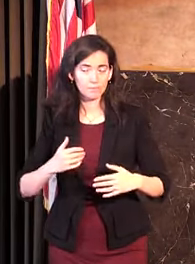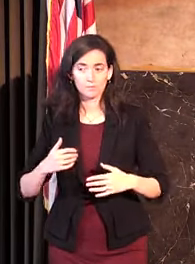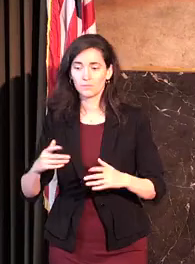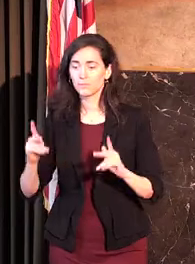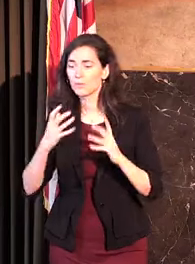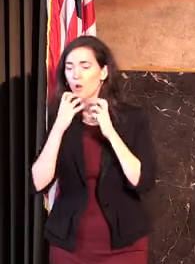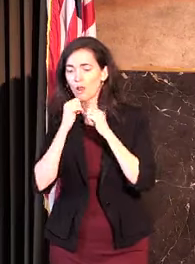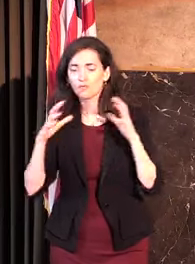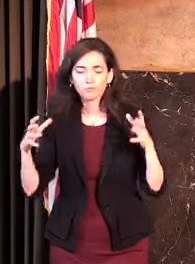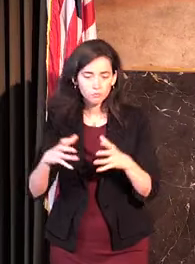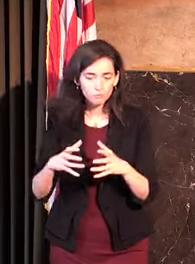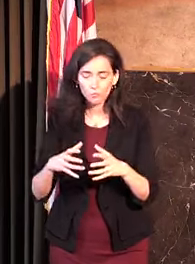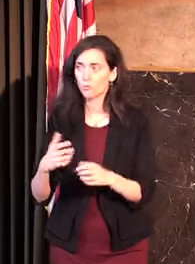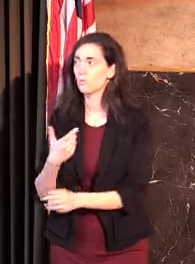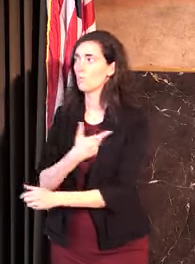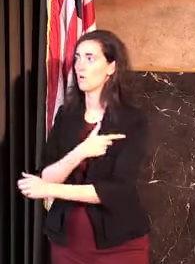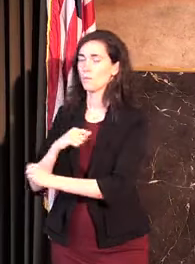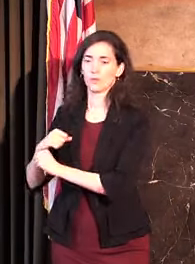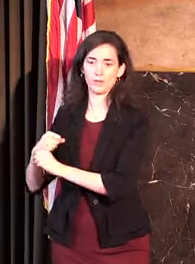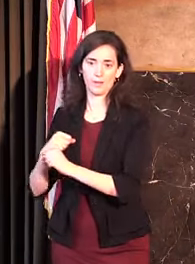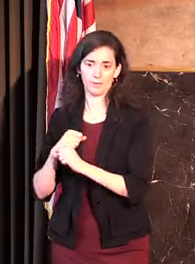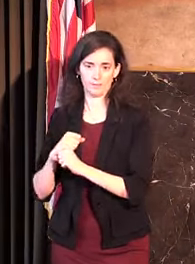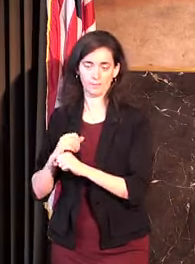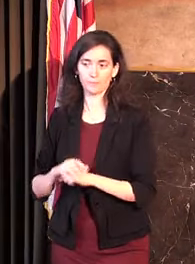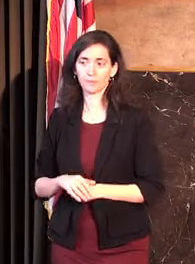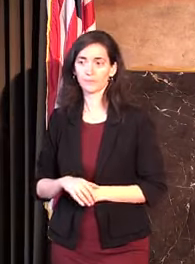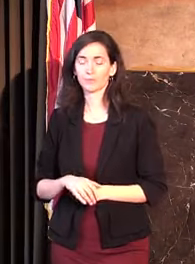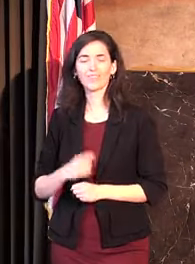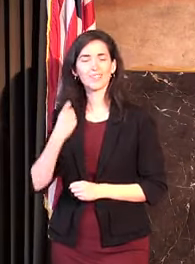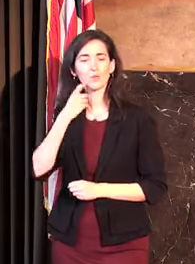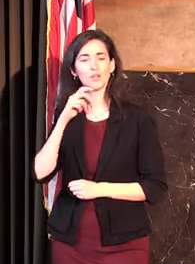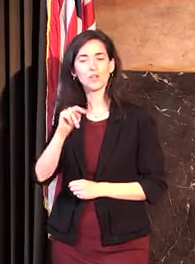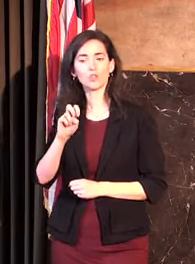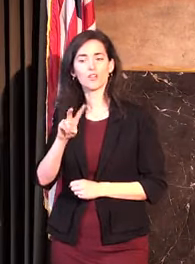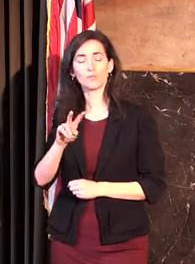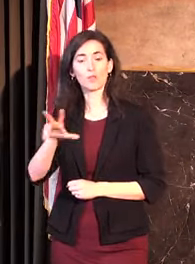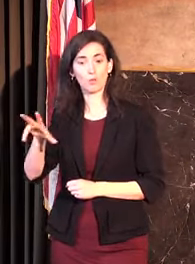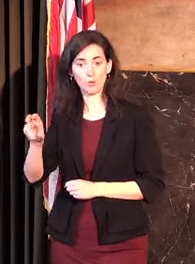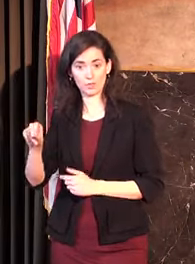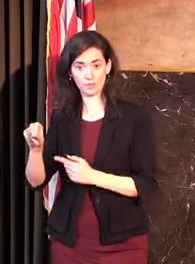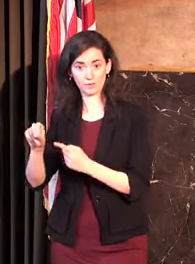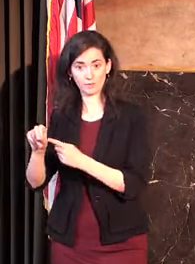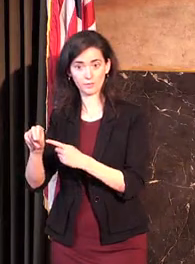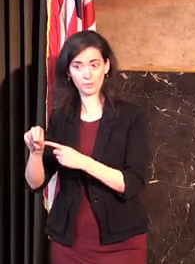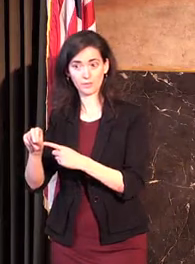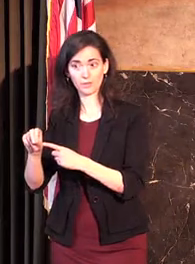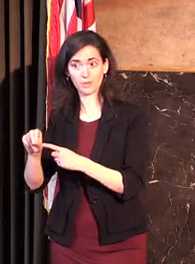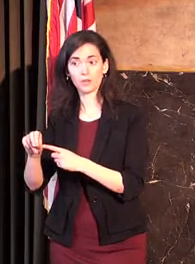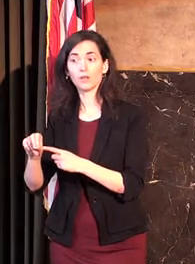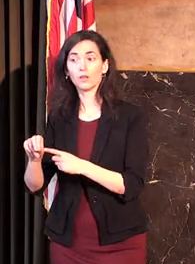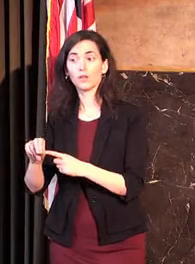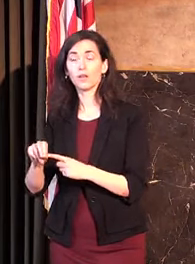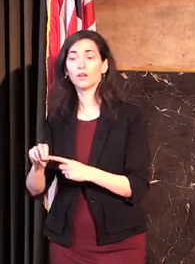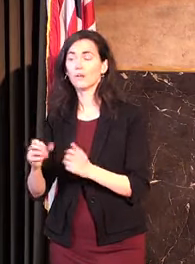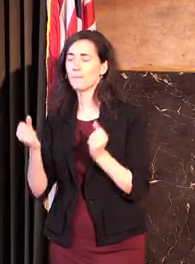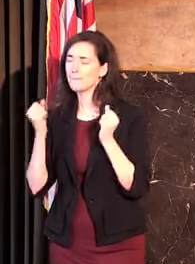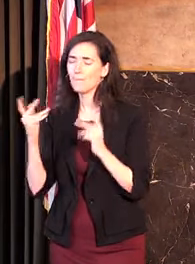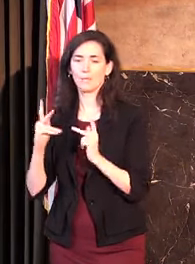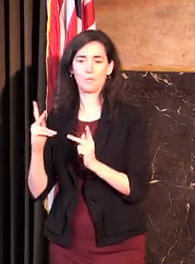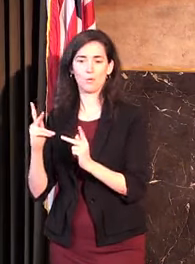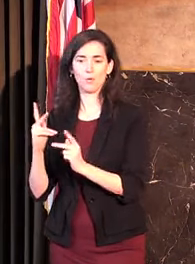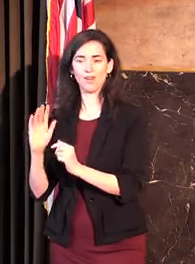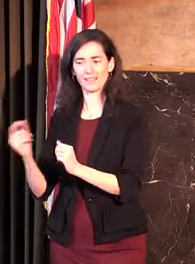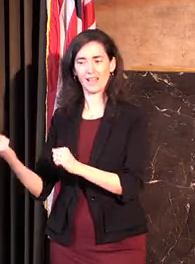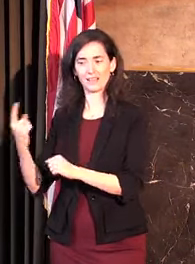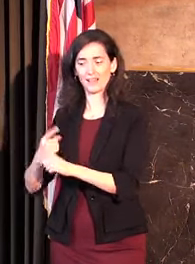with loved ones. On November the 30th, just recently, we had the highest participation day in the Shot for 100 since the program